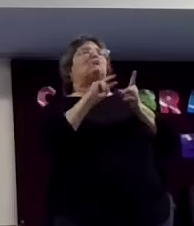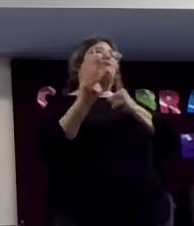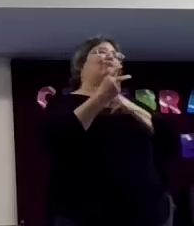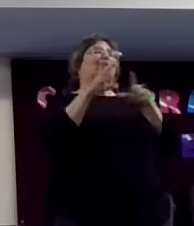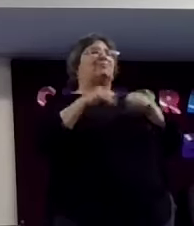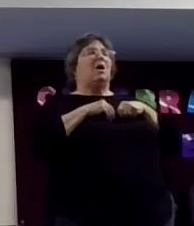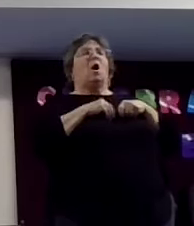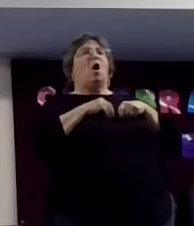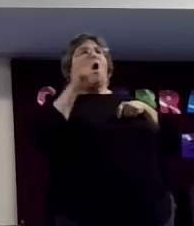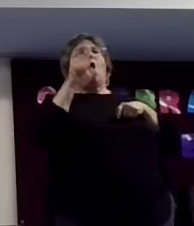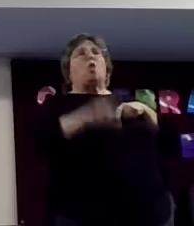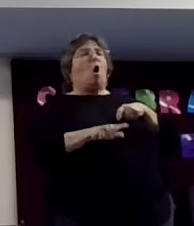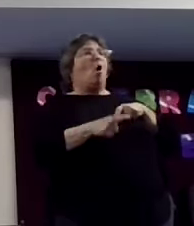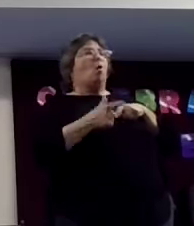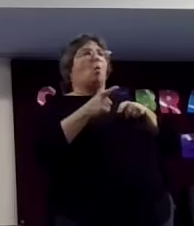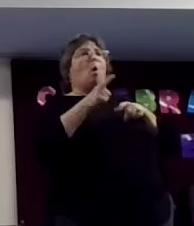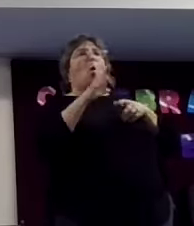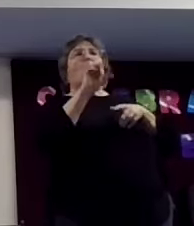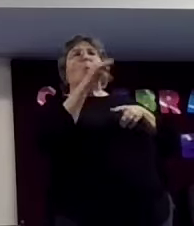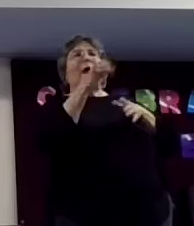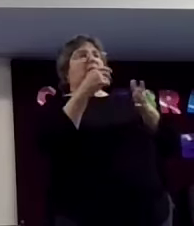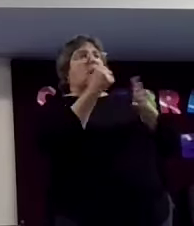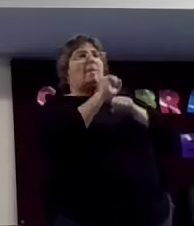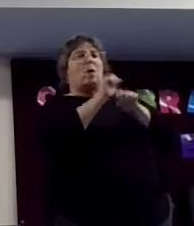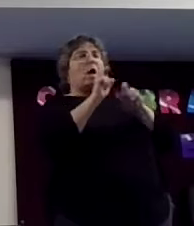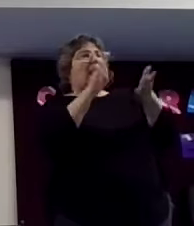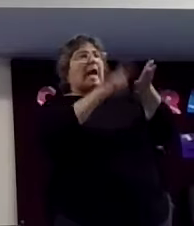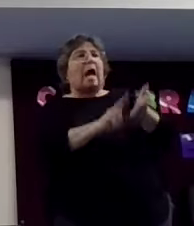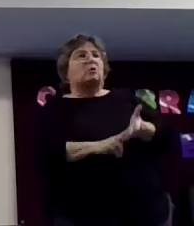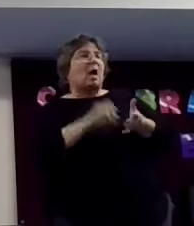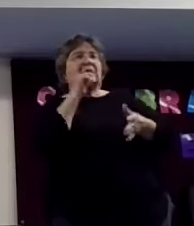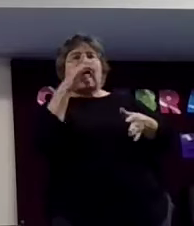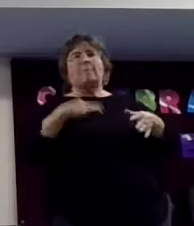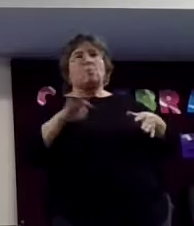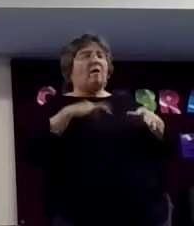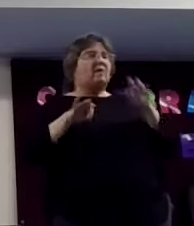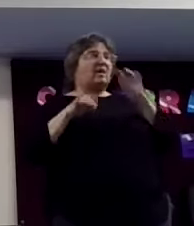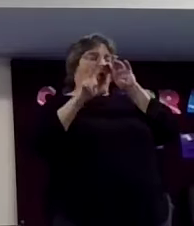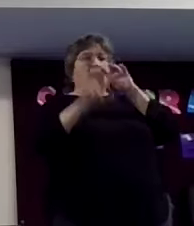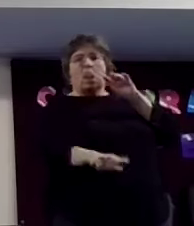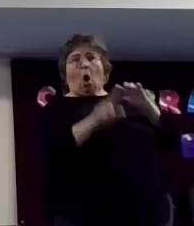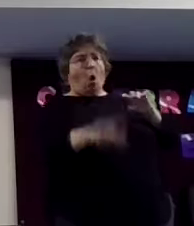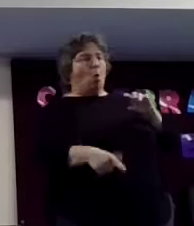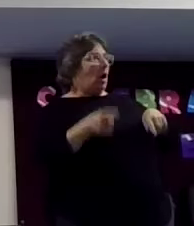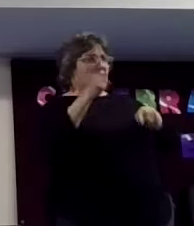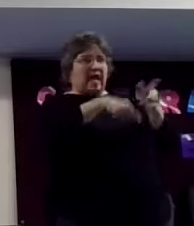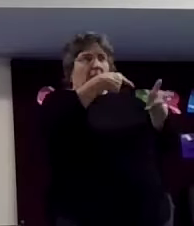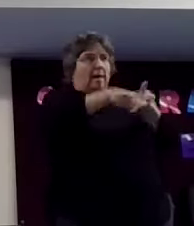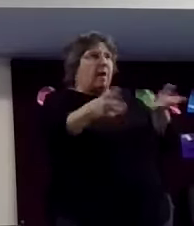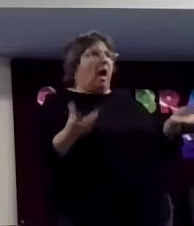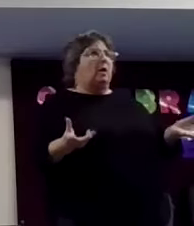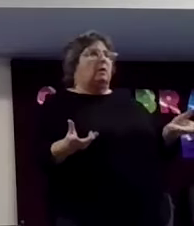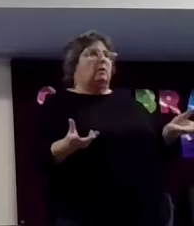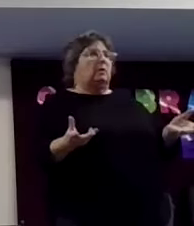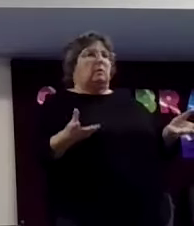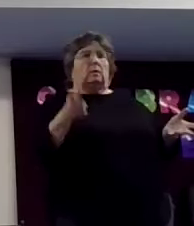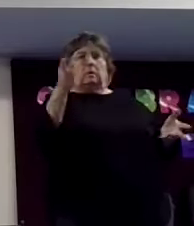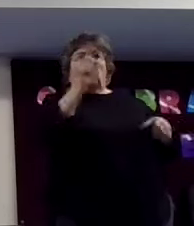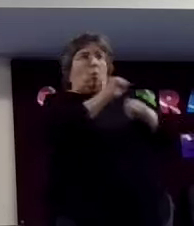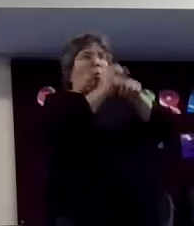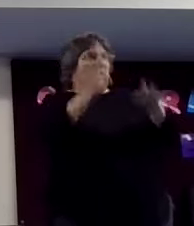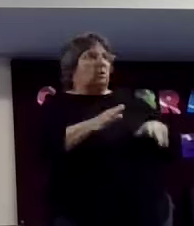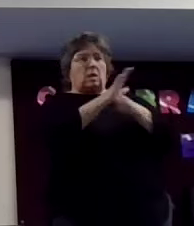can't be a low-wage employer. We can't give contracts to nonprofits that are so low that they can't pay,